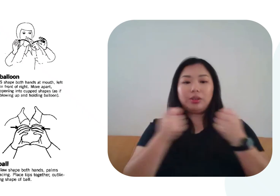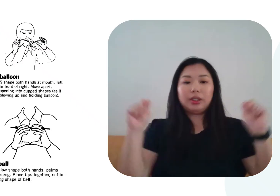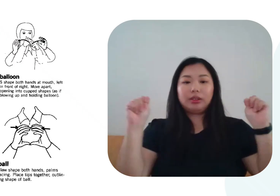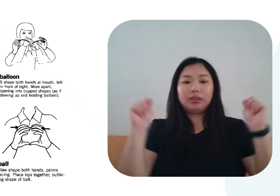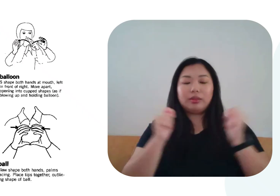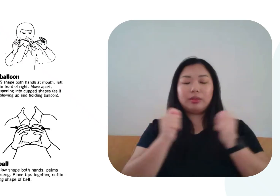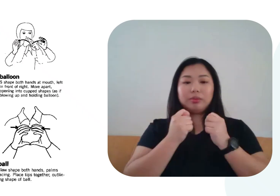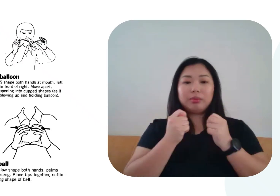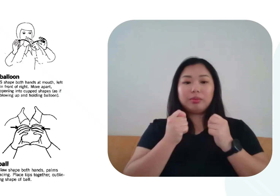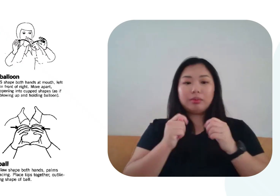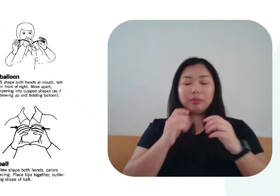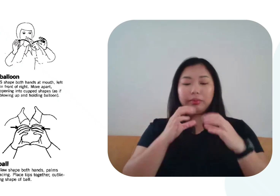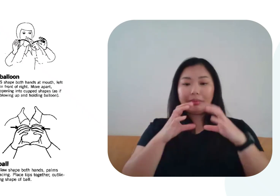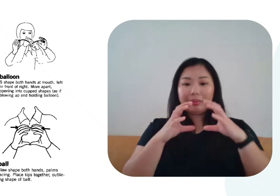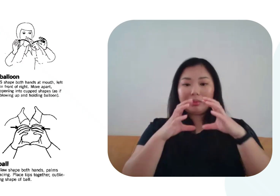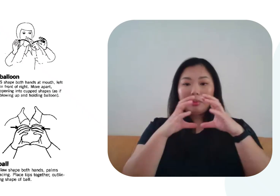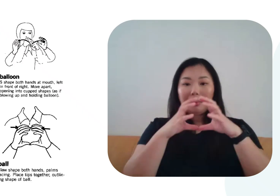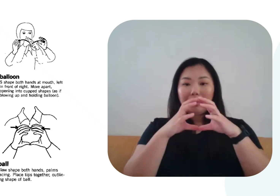toy.